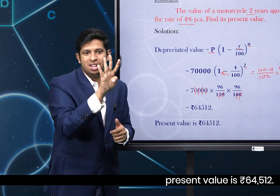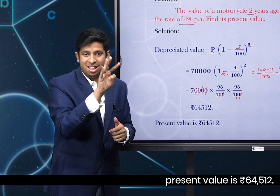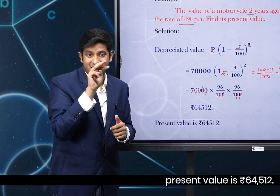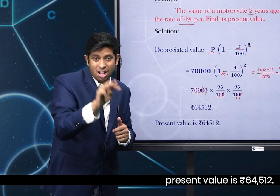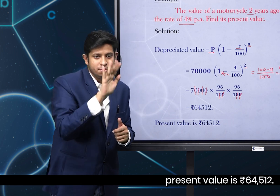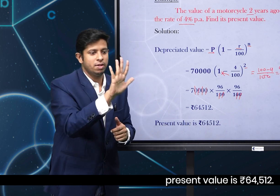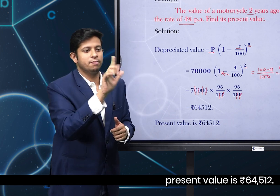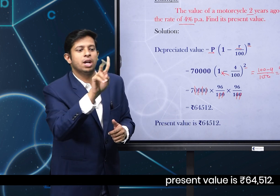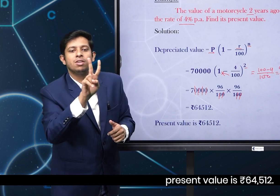64,512 rupees.